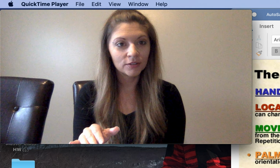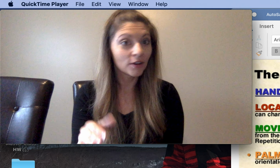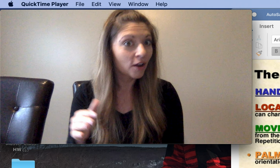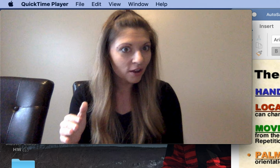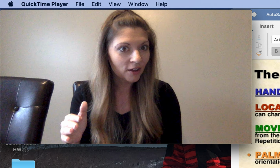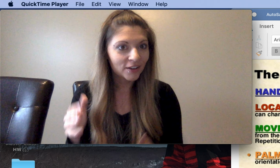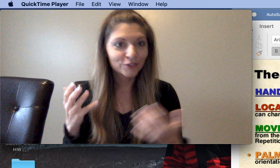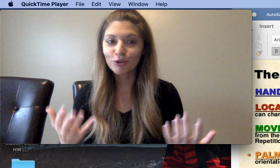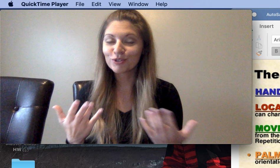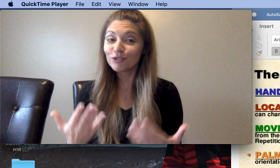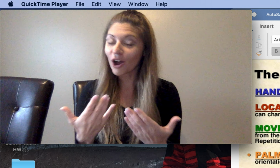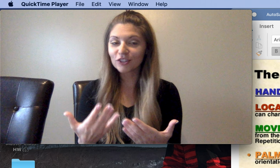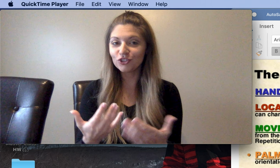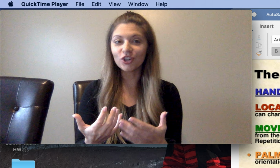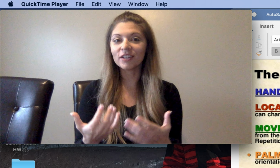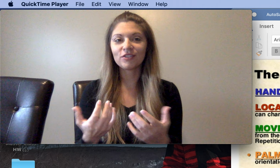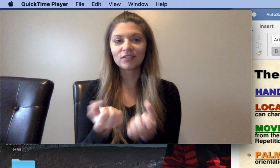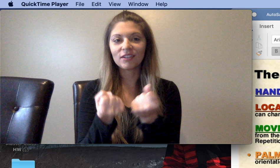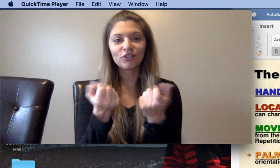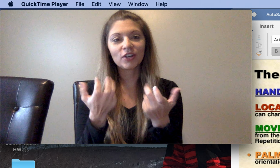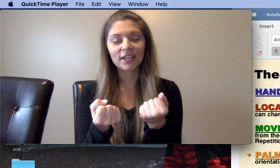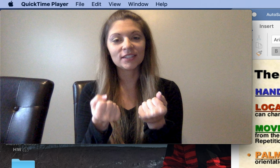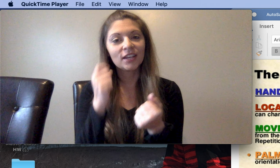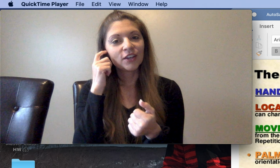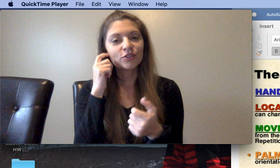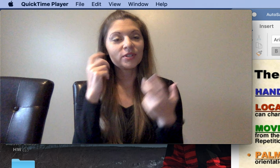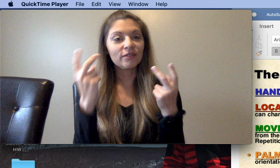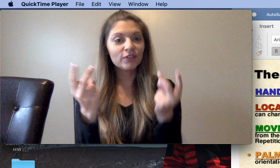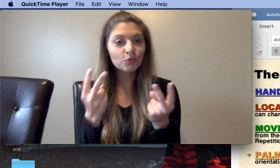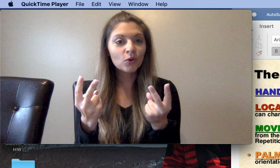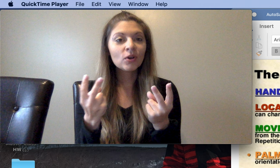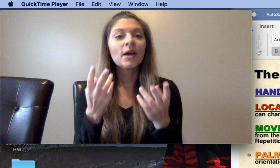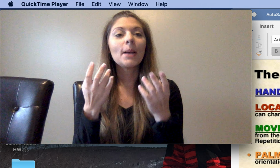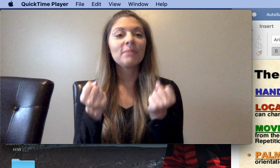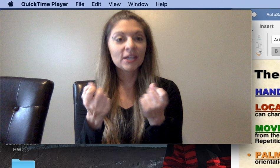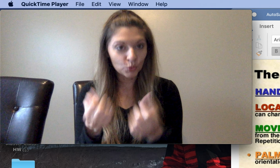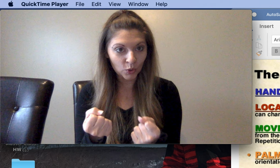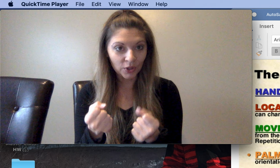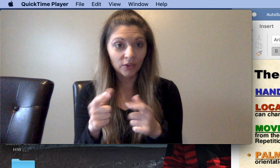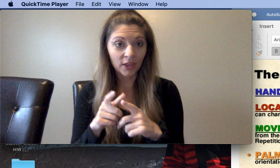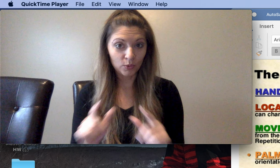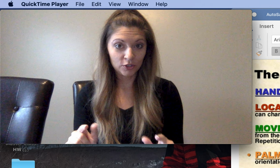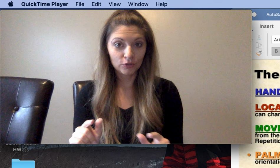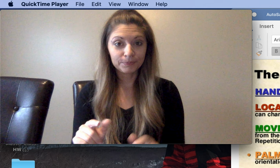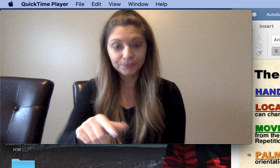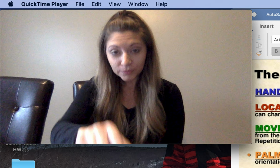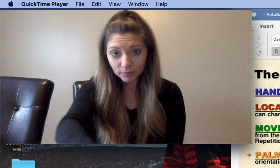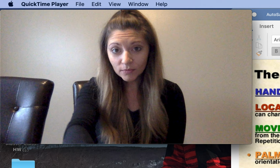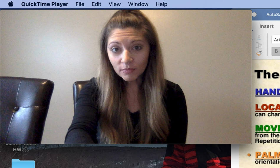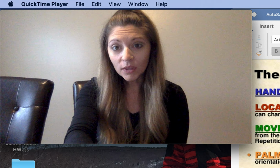markers. So it's not just your hands. So it's a visual, manual